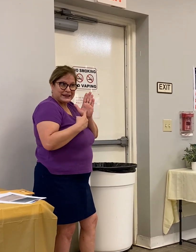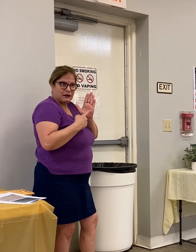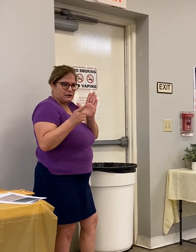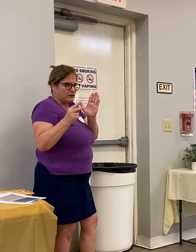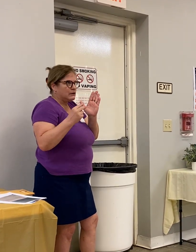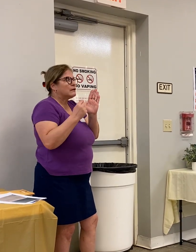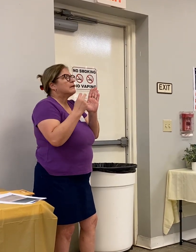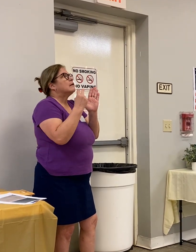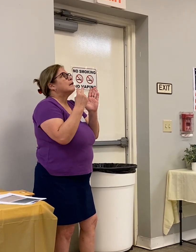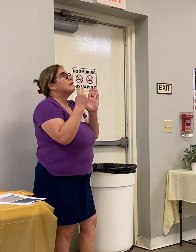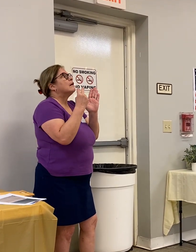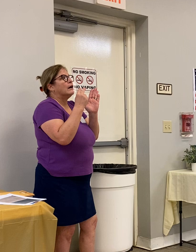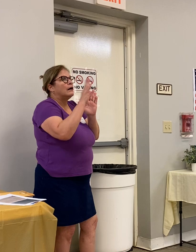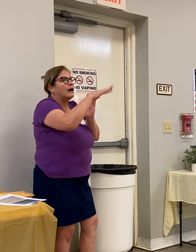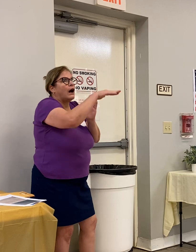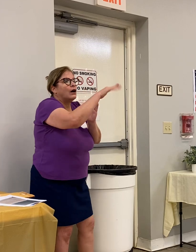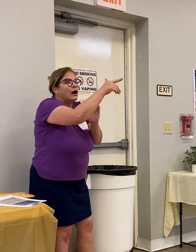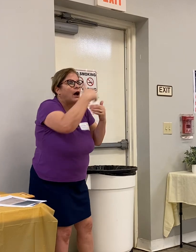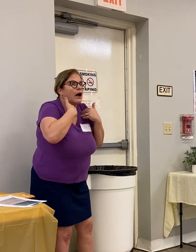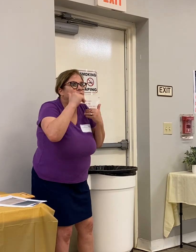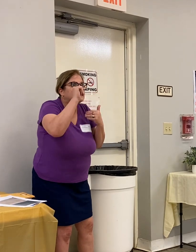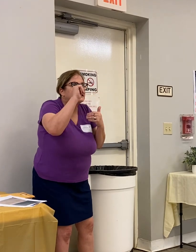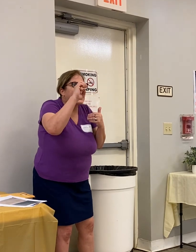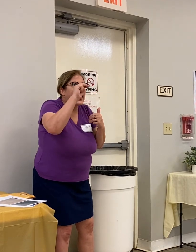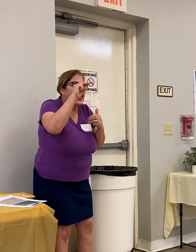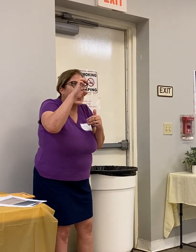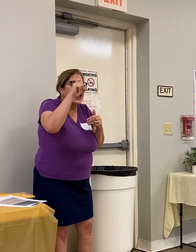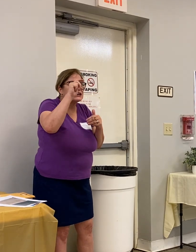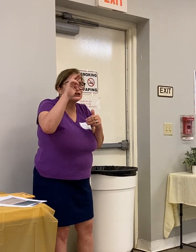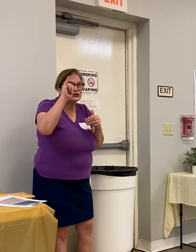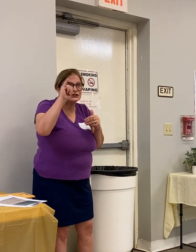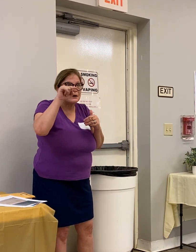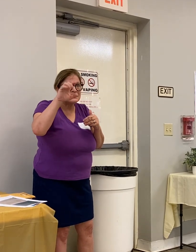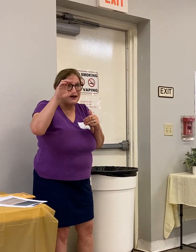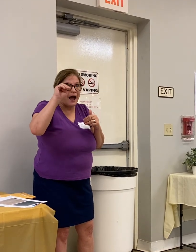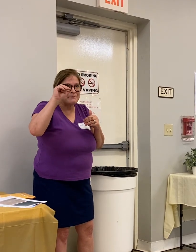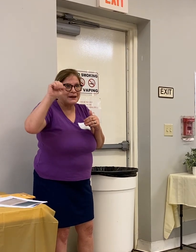my passport, and she saw that I was born in Louisiana.